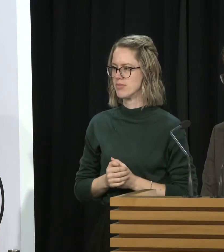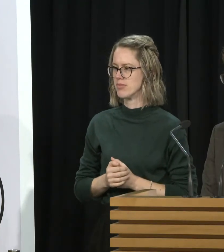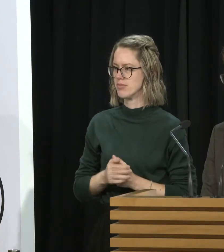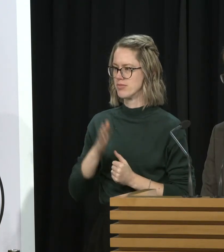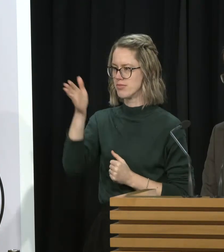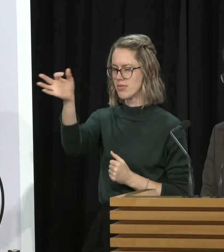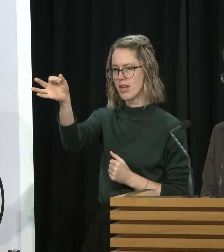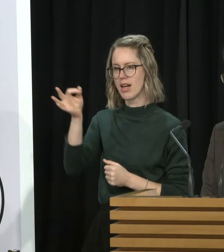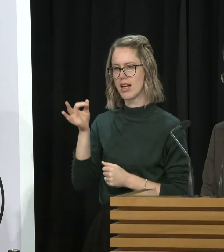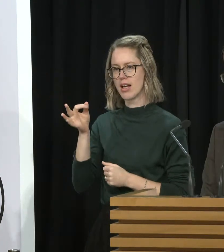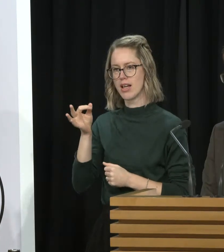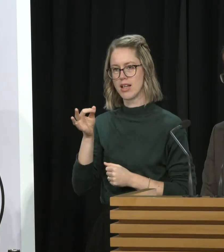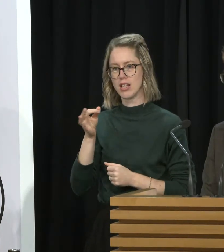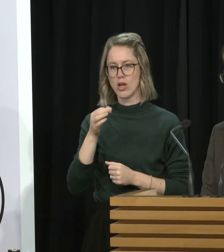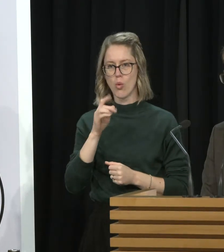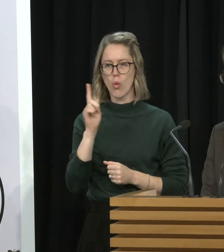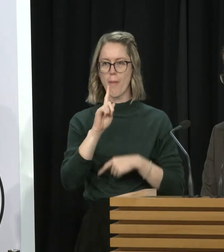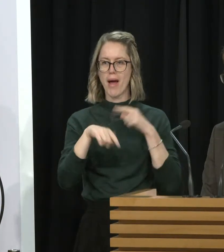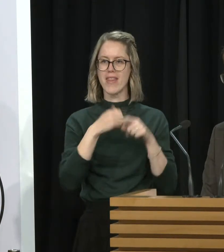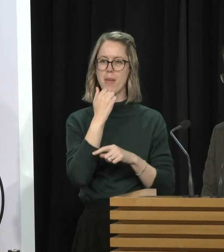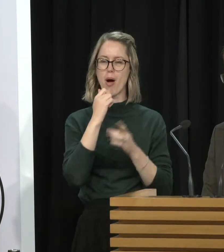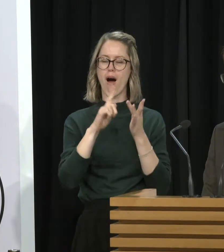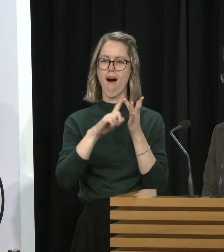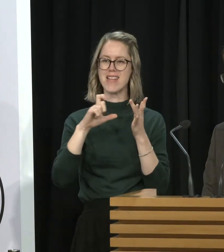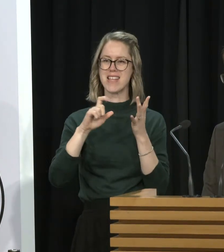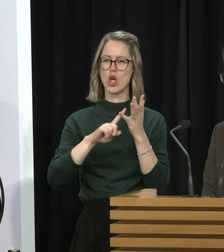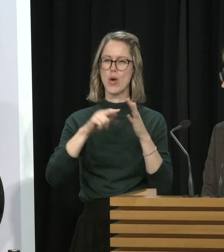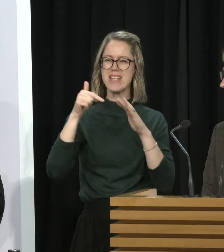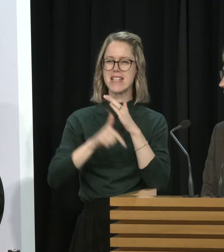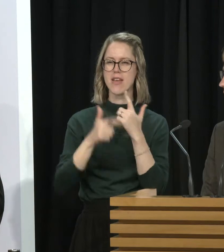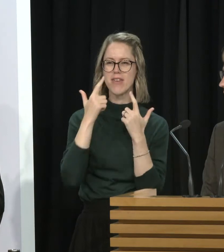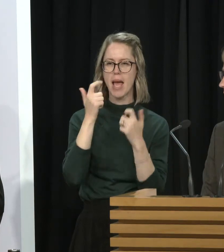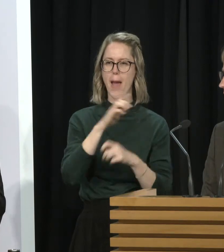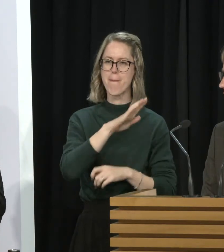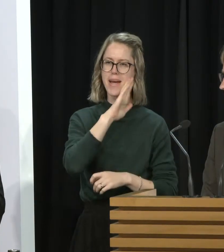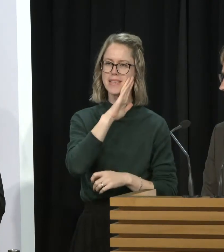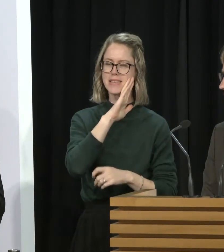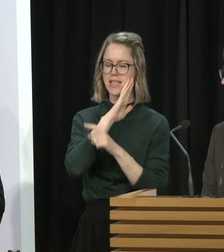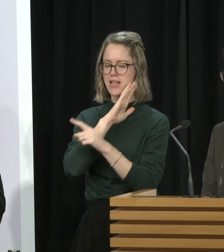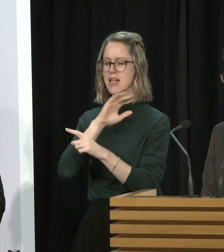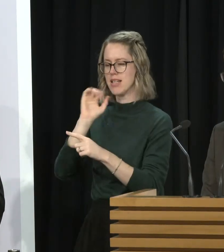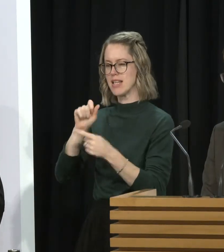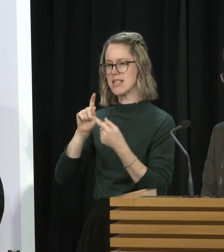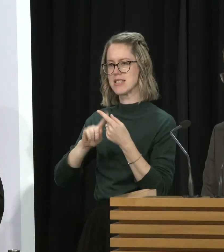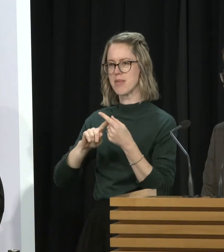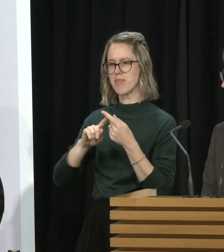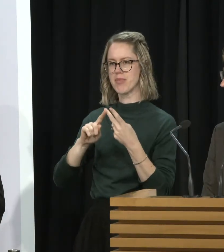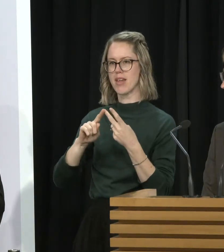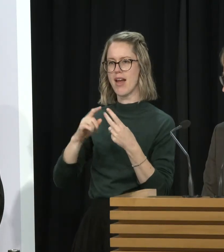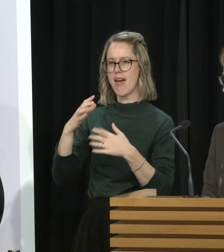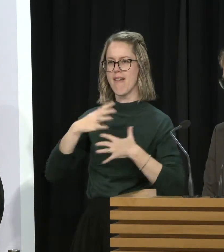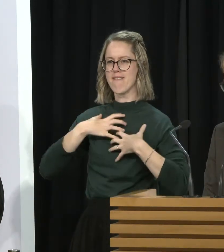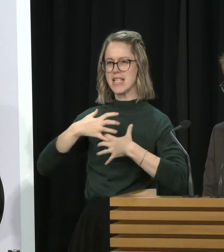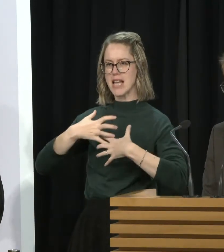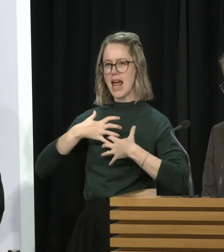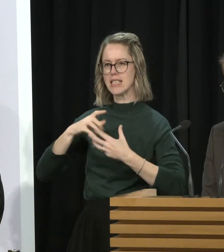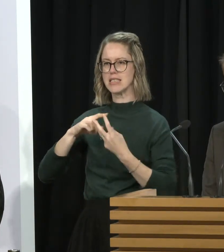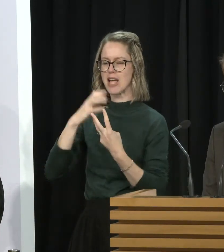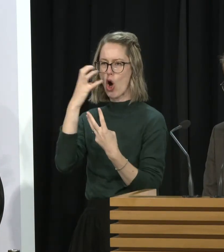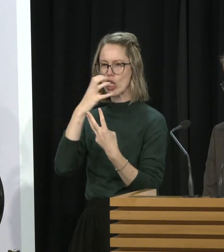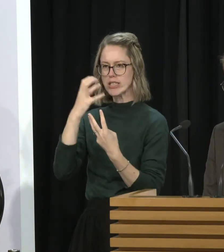looking at increasing the number of ICU beds? So things like ICU beds, ventilators, oxygen supply, all of those